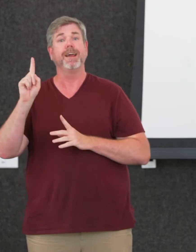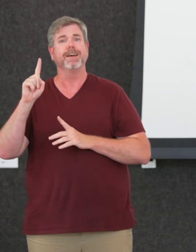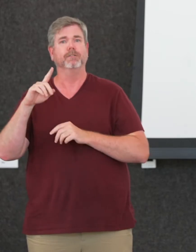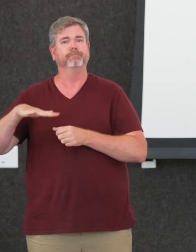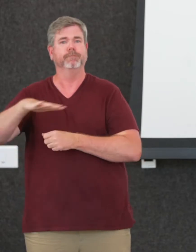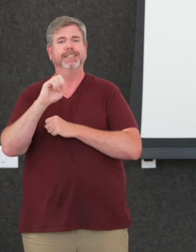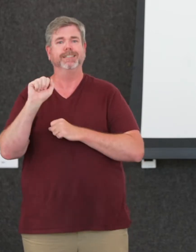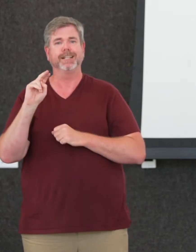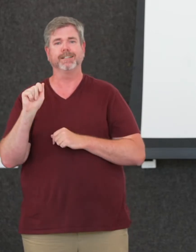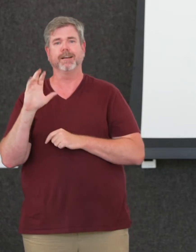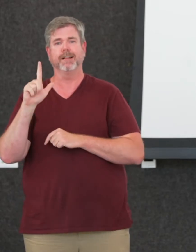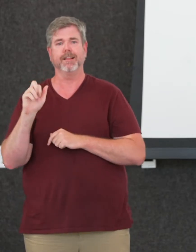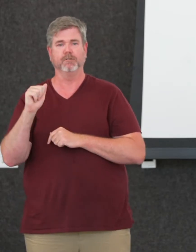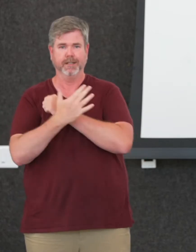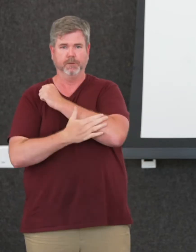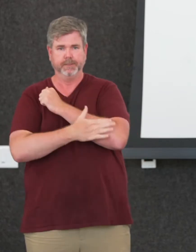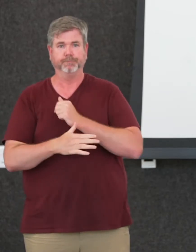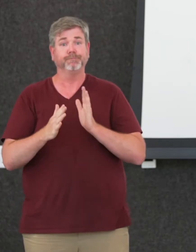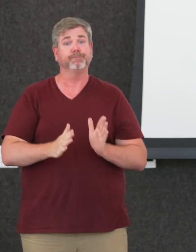Ali Al-Qurashi,